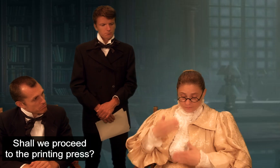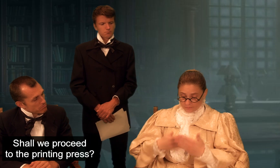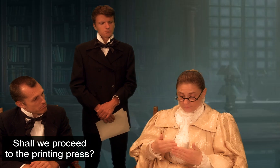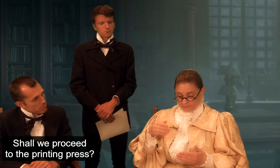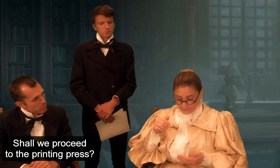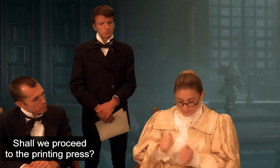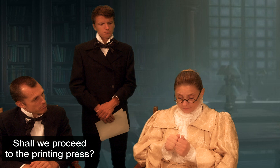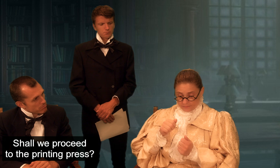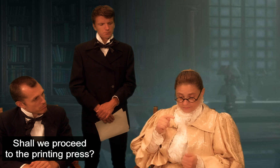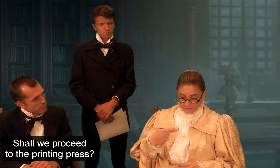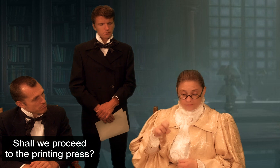Shall we proceed to the printing press?